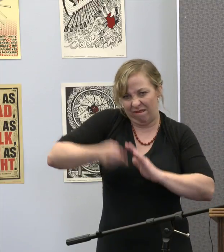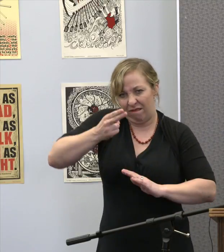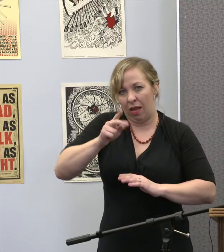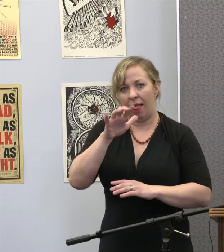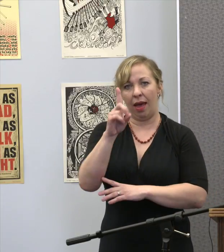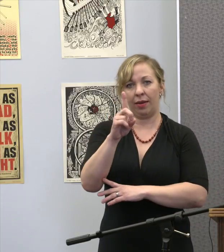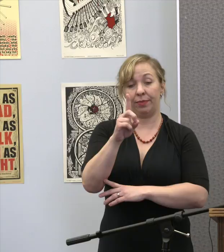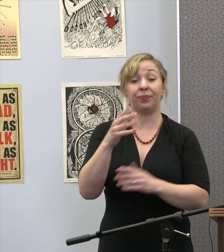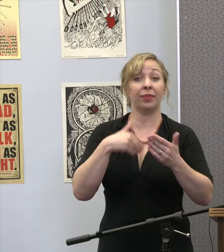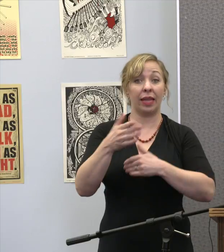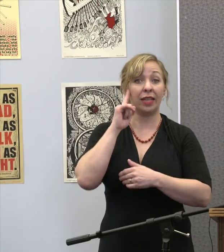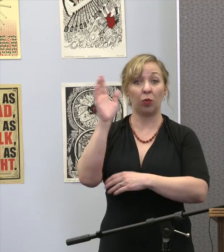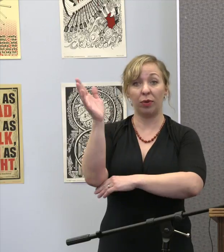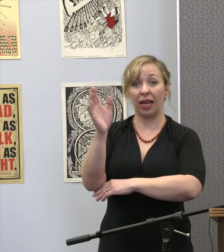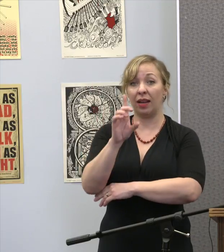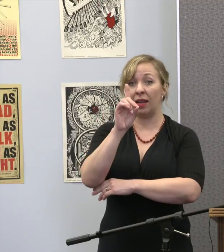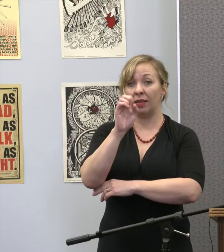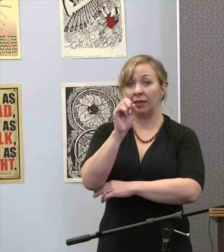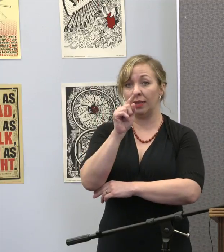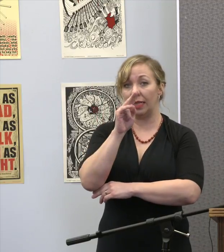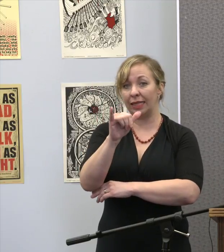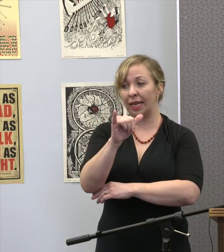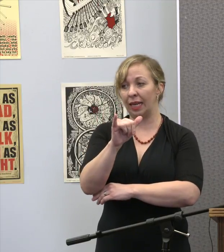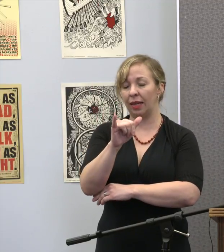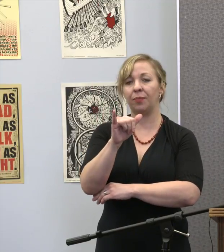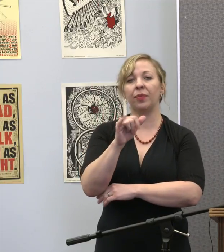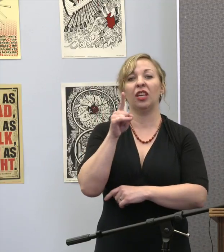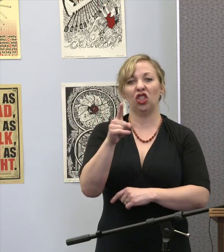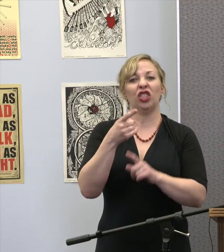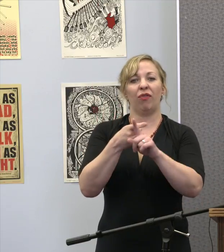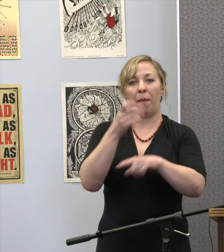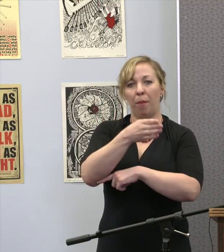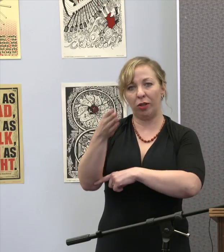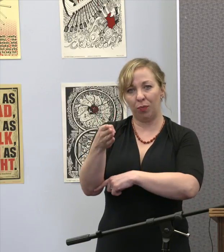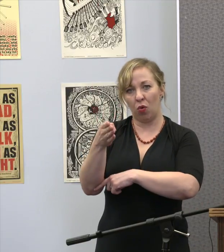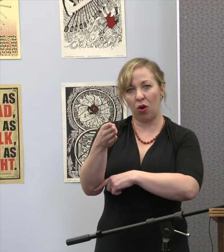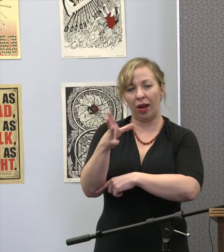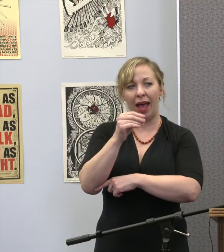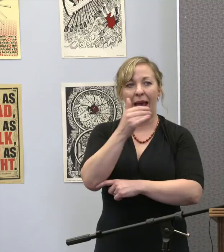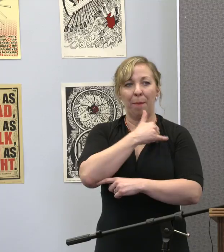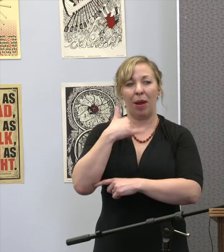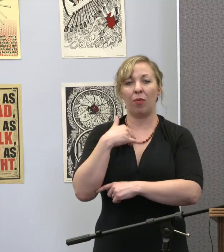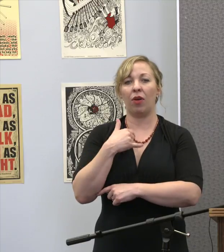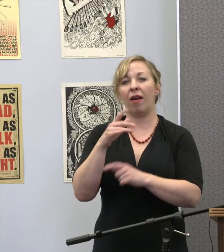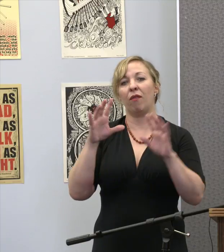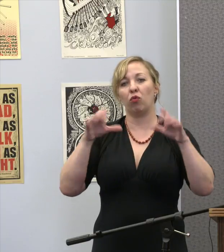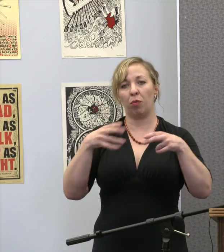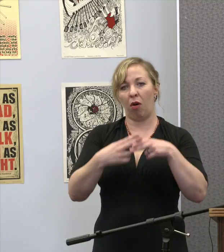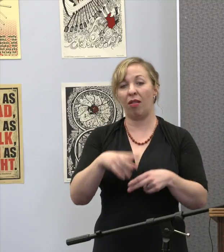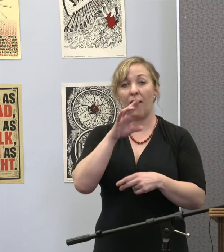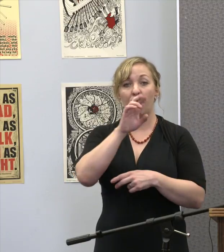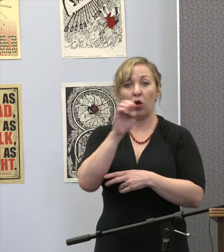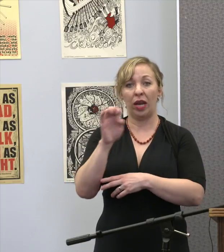Next to speak today is Destiny Watford, a Baltimore native and member of the Free Your Voice group.